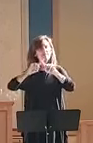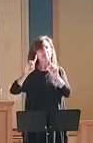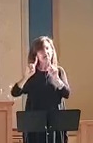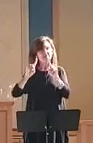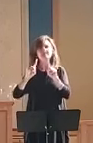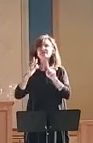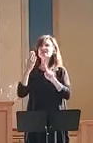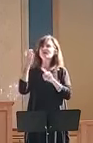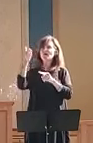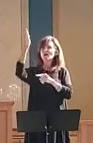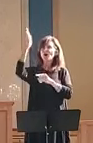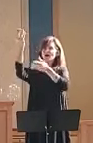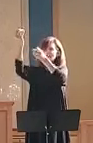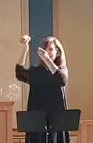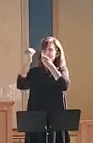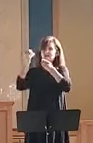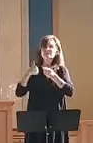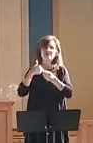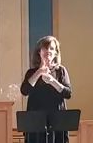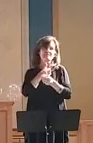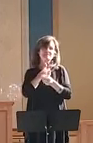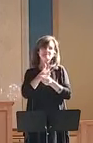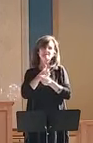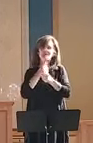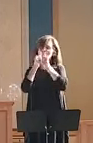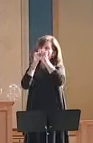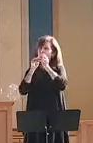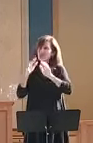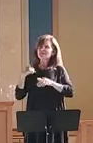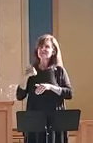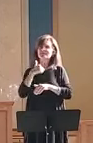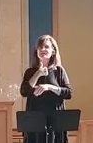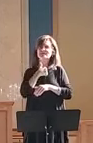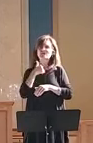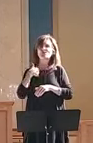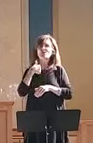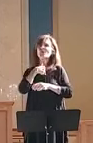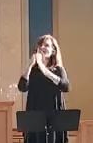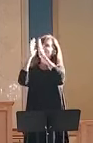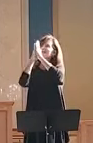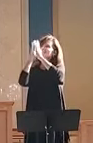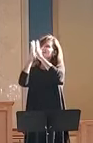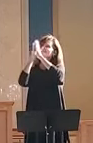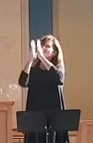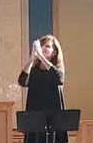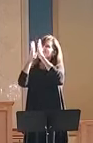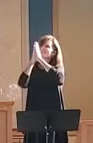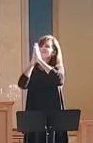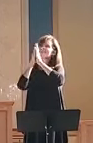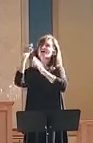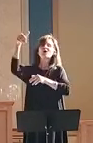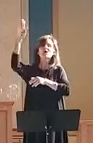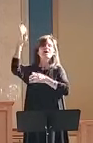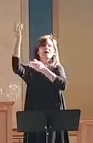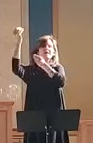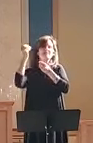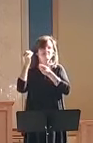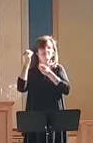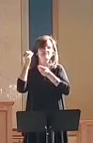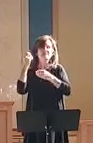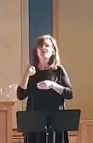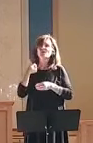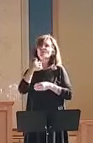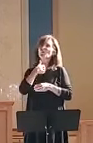he does deliver. He delivers those things we ask of. a reminder of us being his sons and